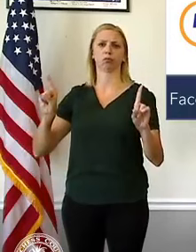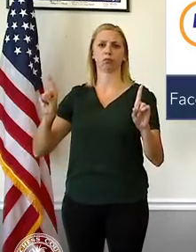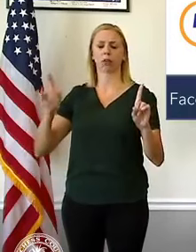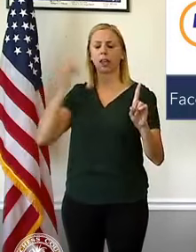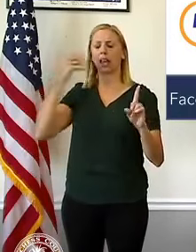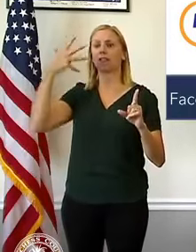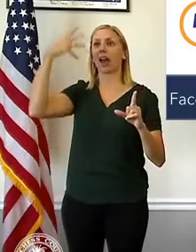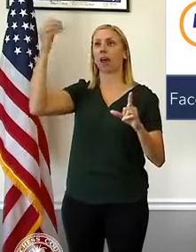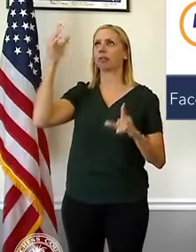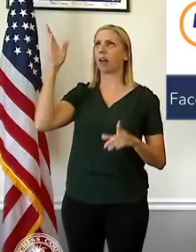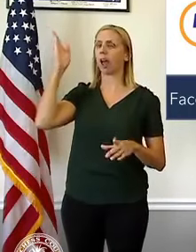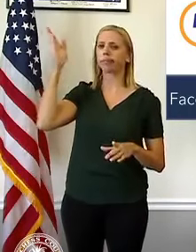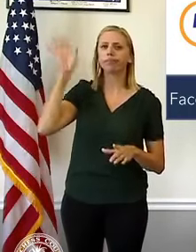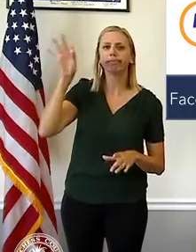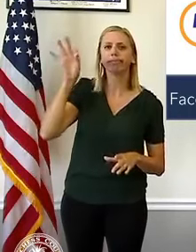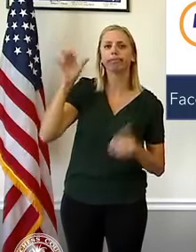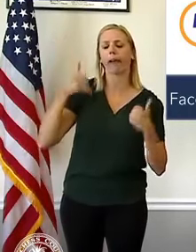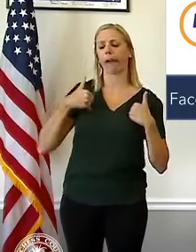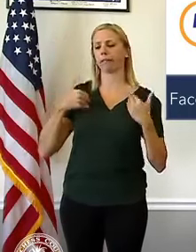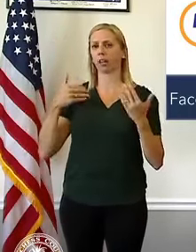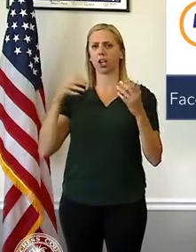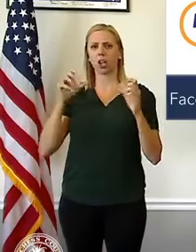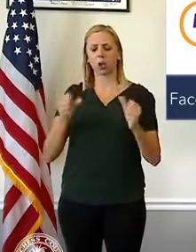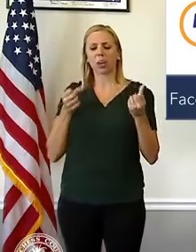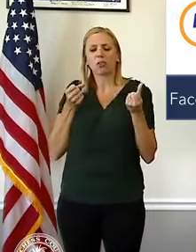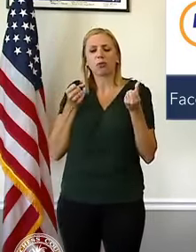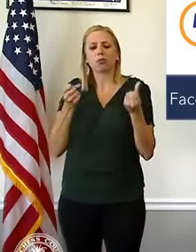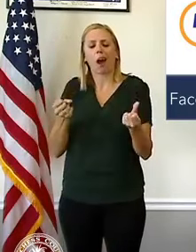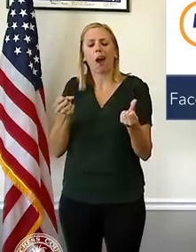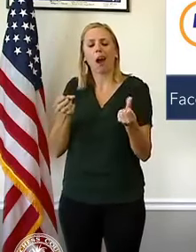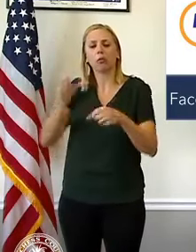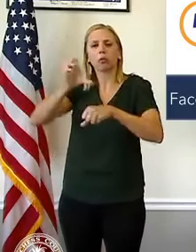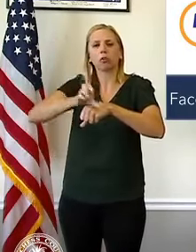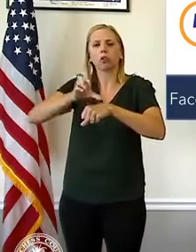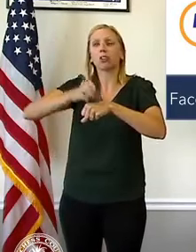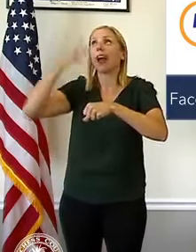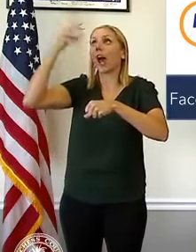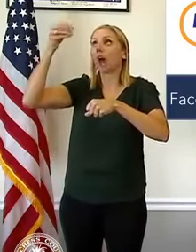outside services. You could do drive-in or drive-up services or